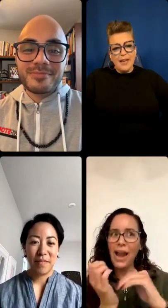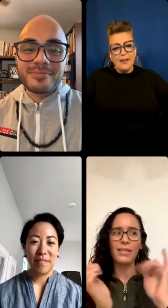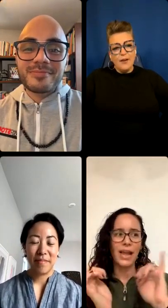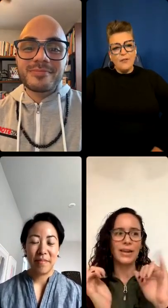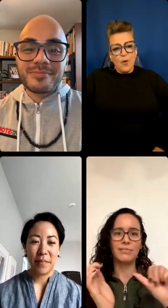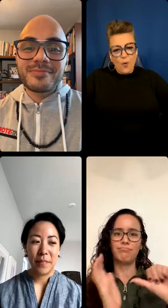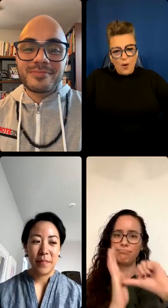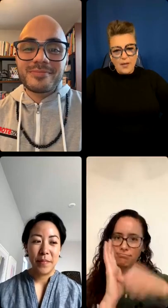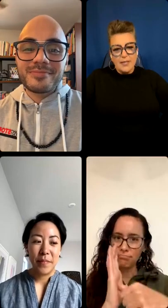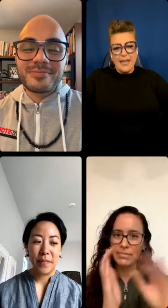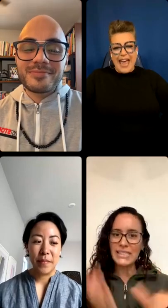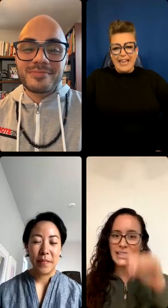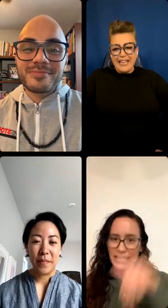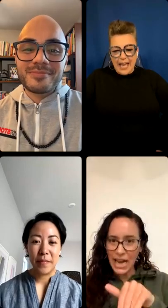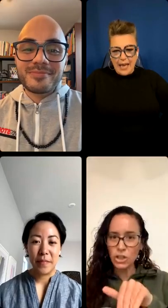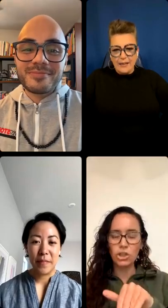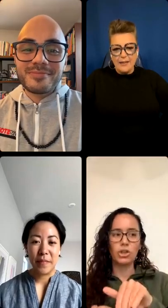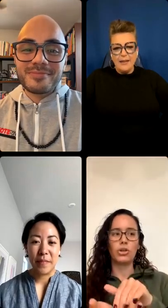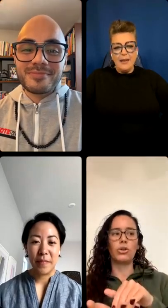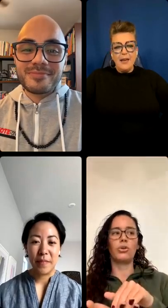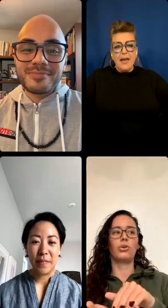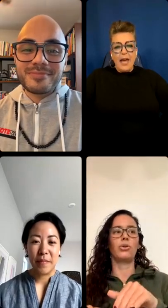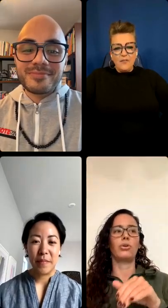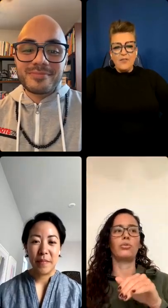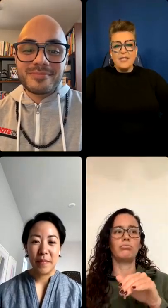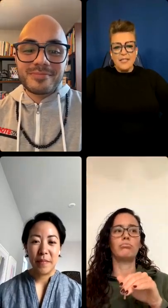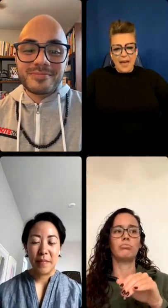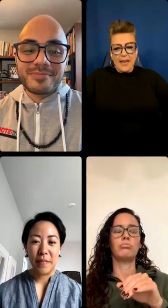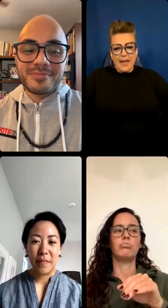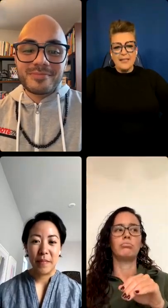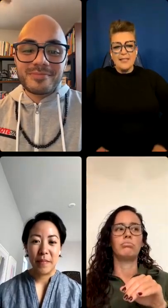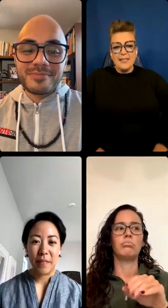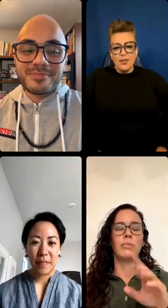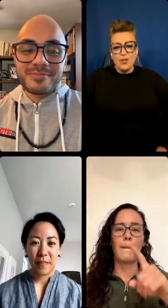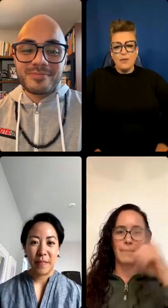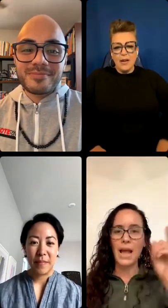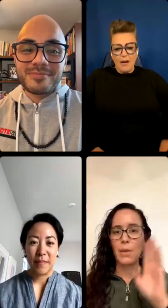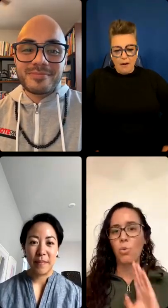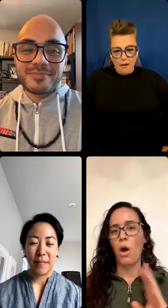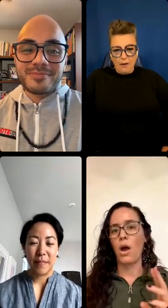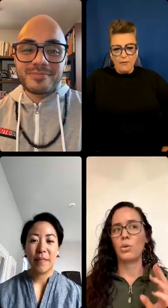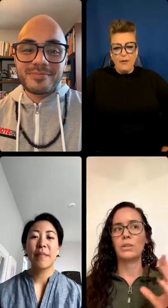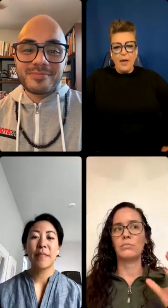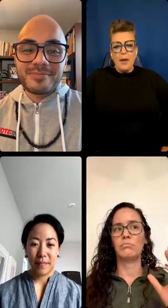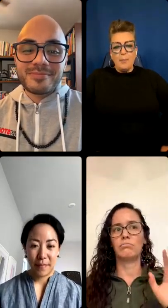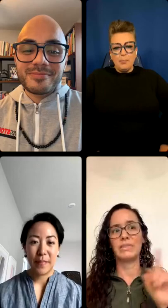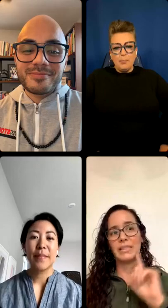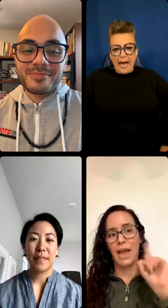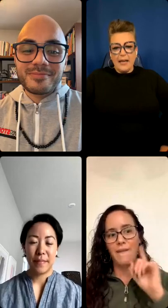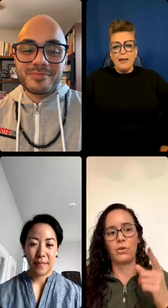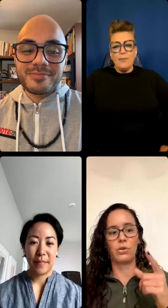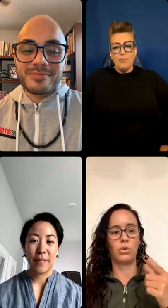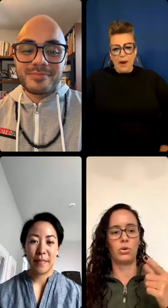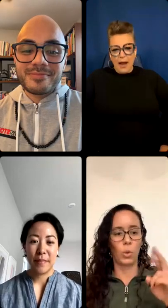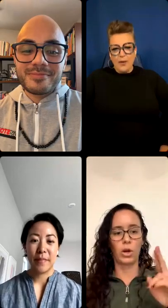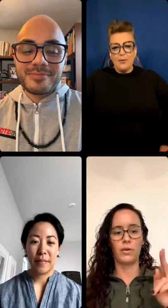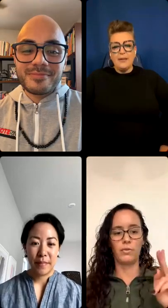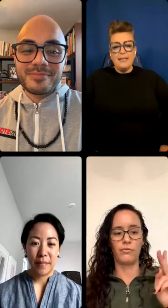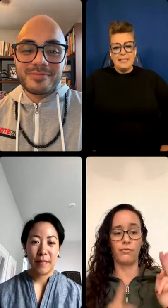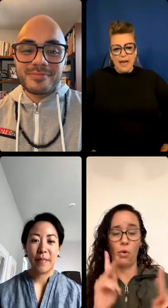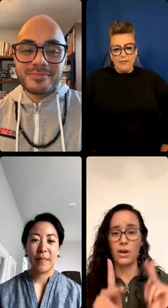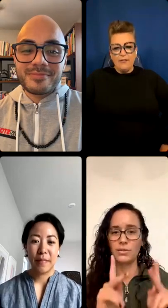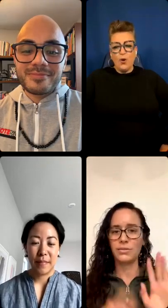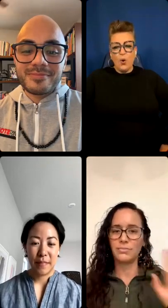folks, and of course, and again, emphasize the centering of Black,